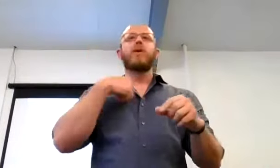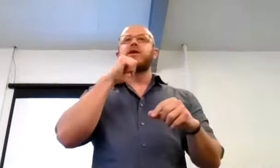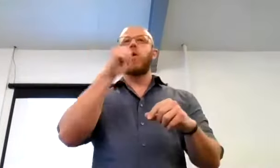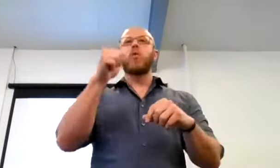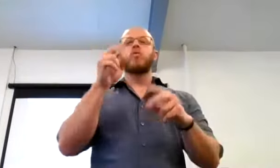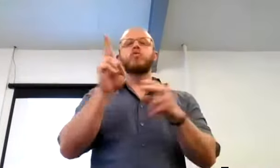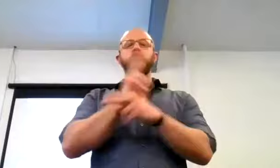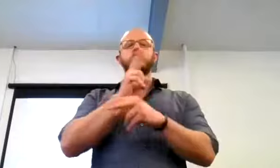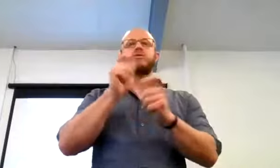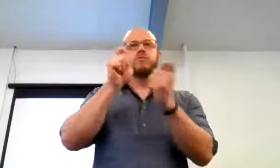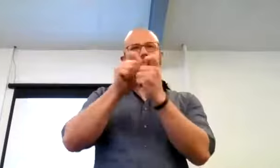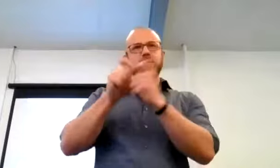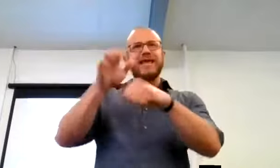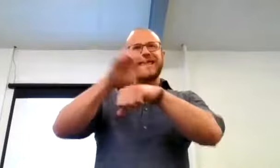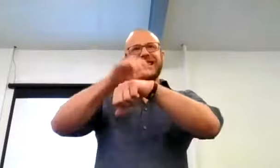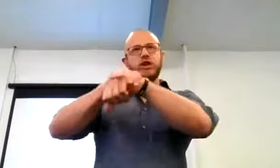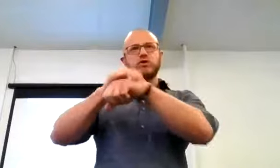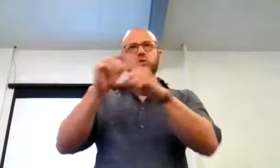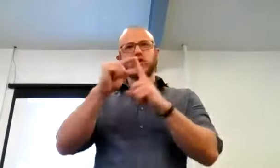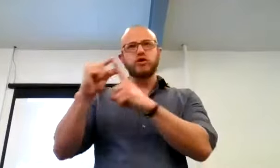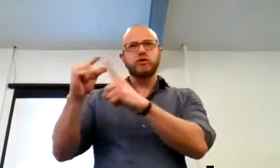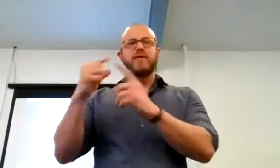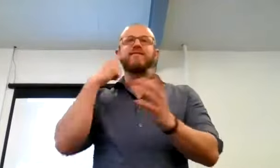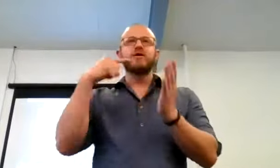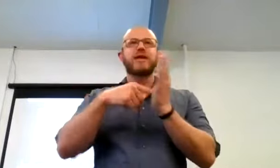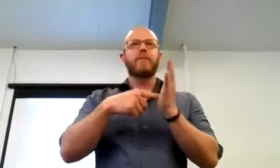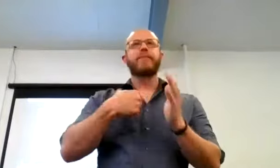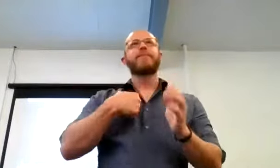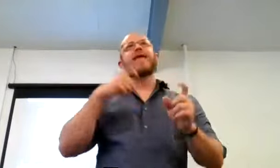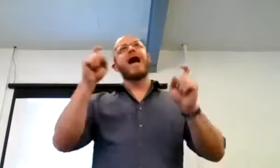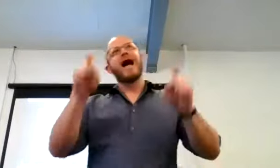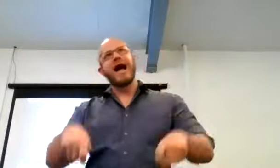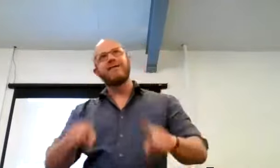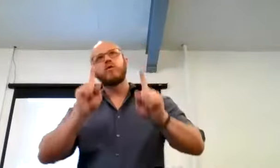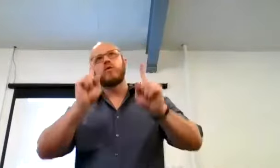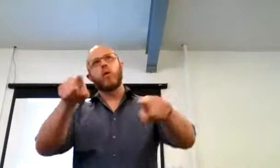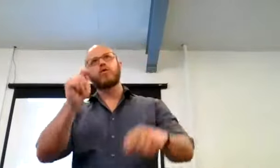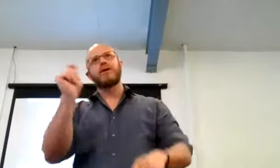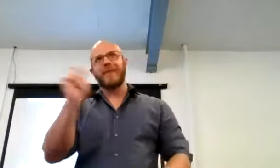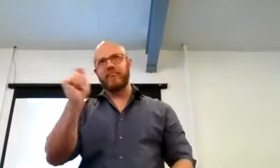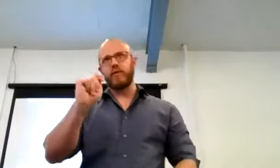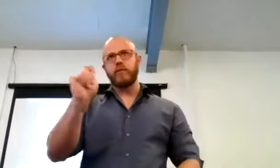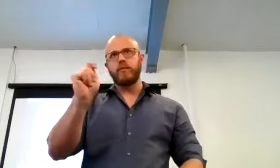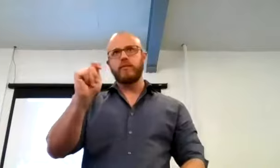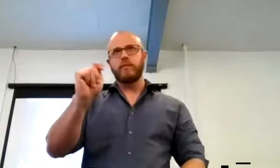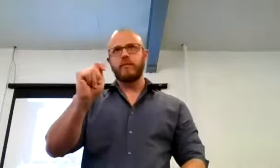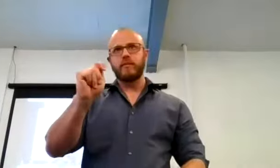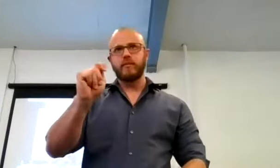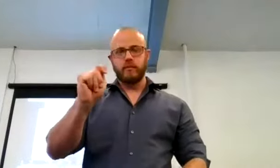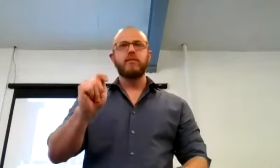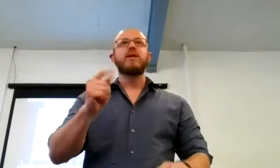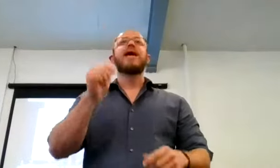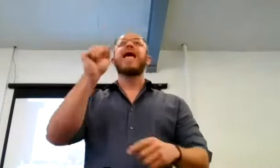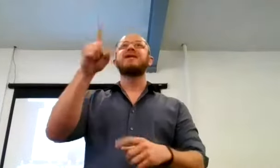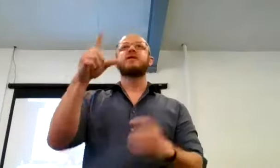Language. We don't use specific English words. For example, like have to go to the bathroom.